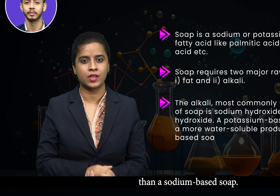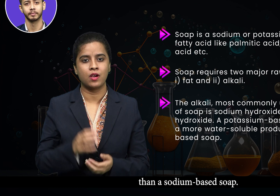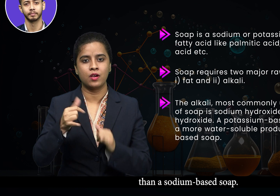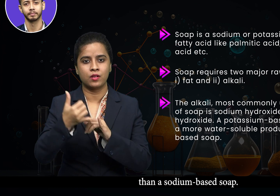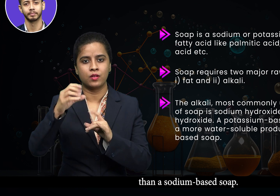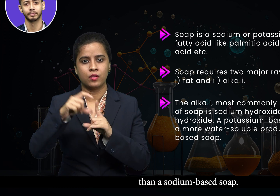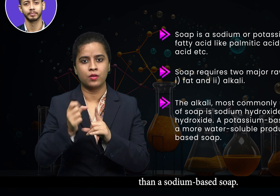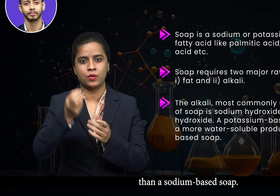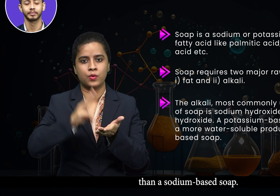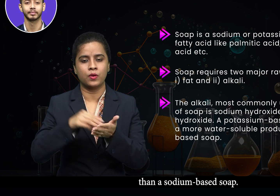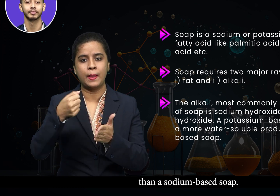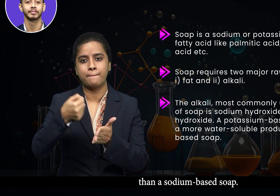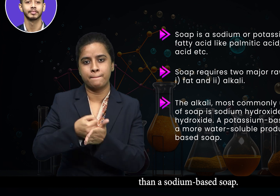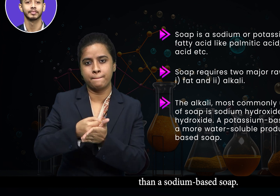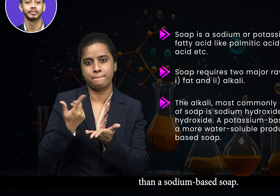soap.